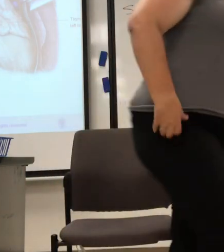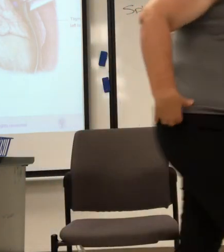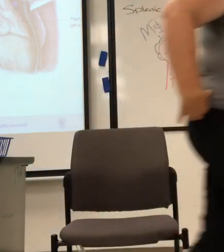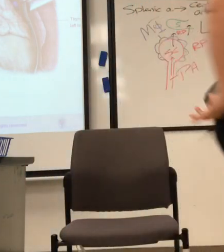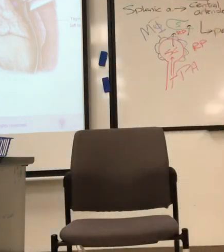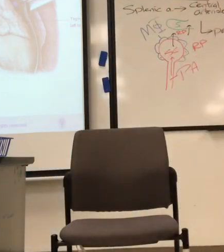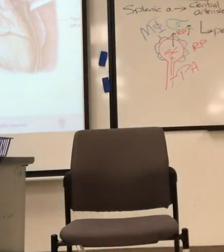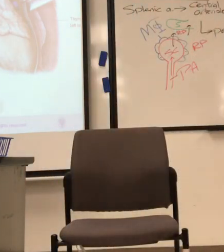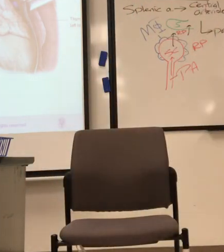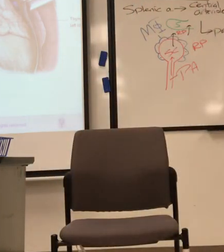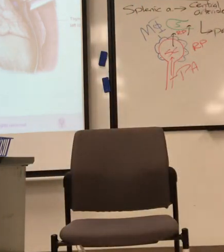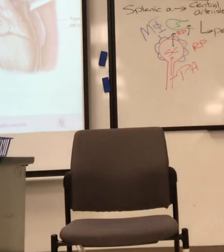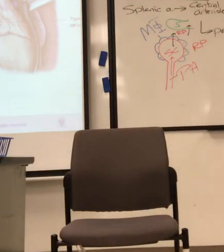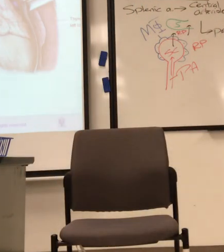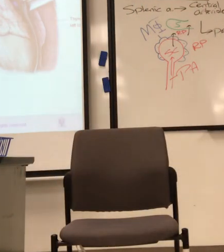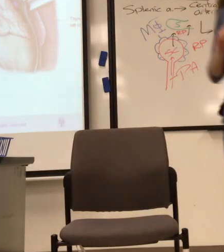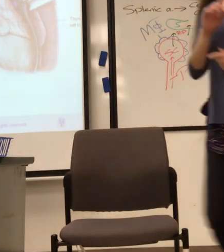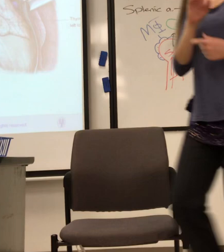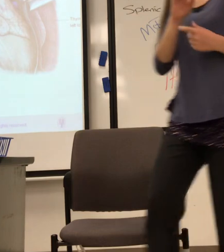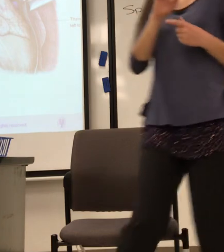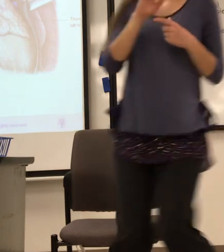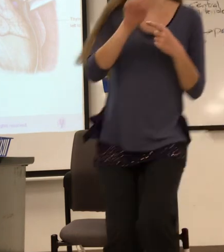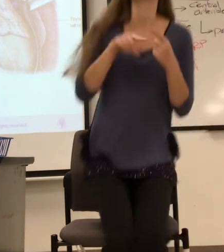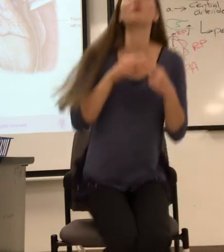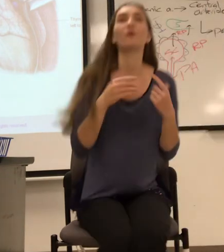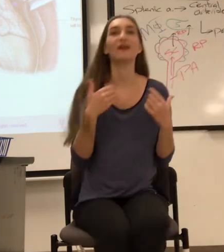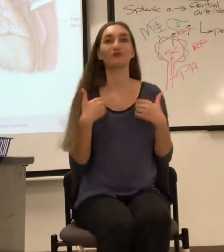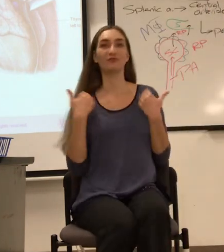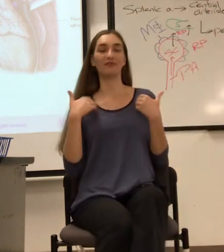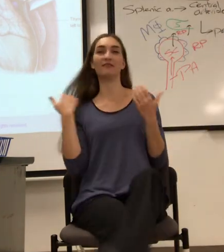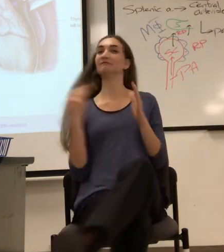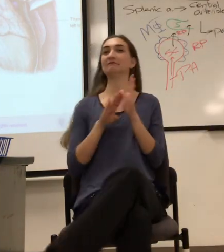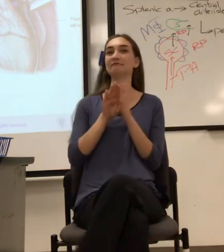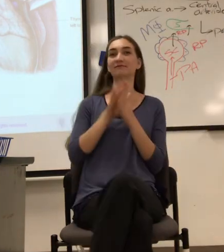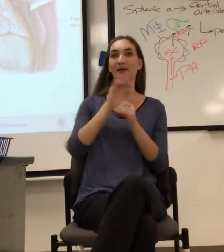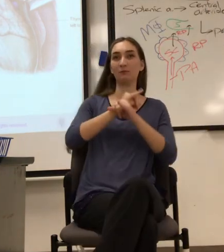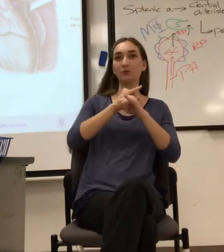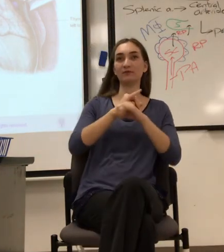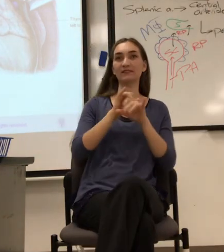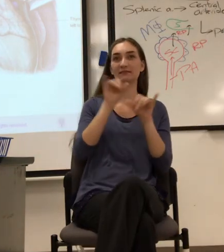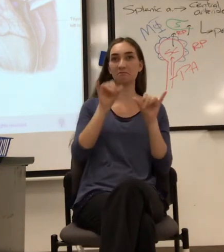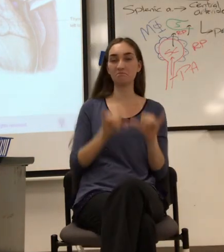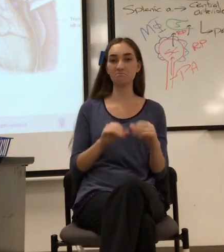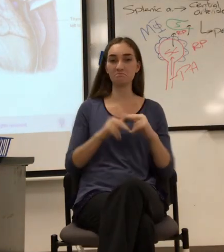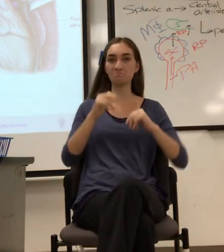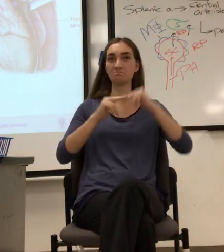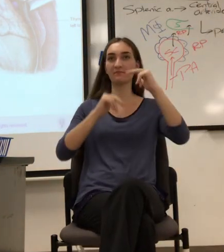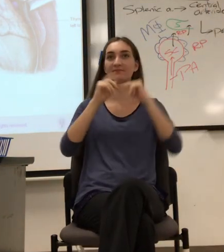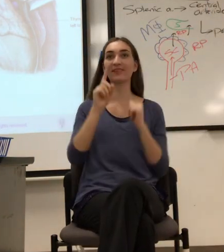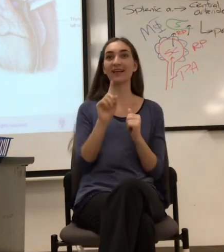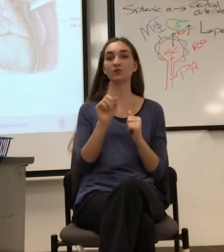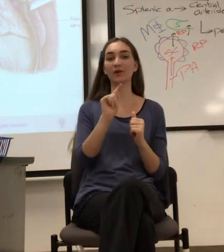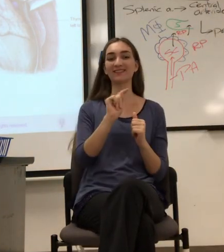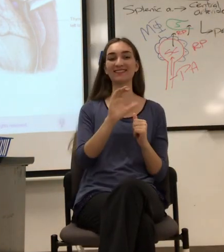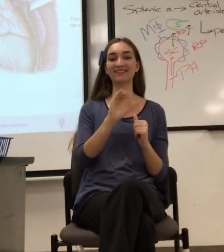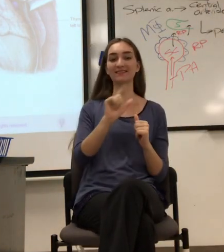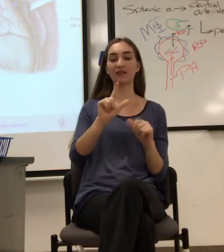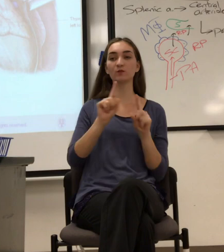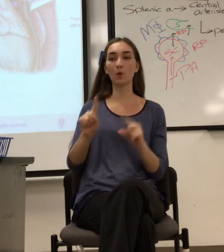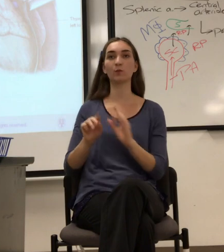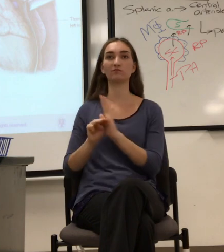immunity. This is the most active thymus. And this is where T cells go to mature. They go from bone